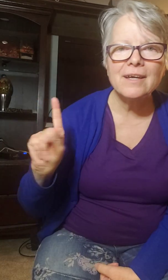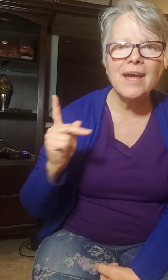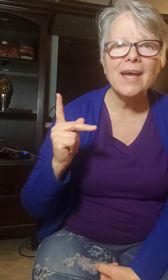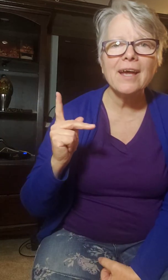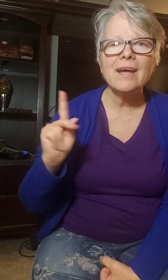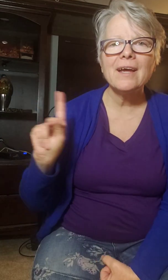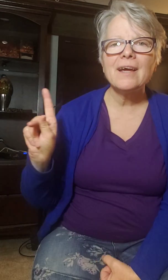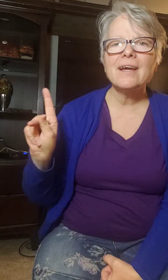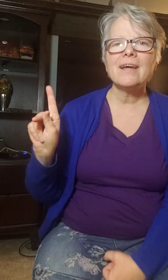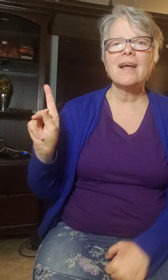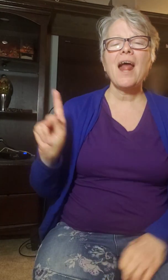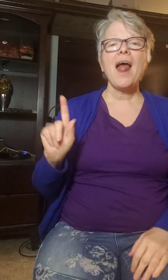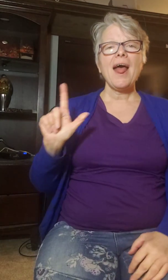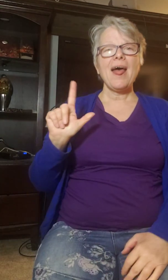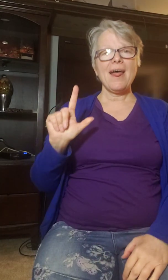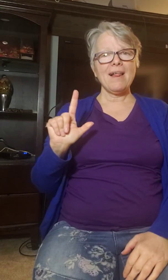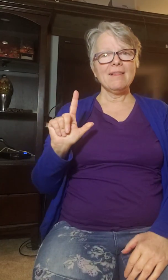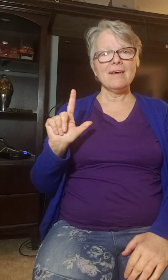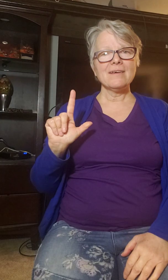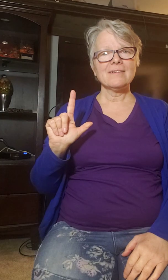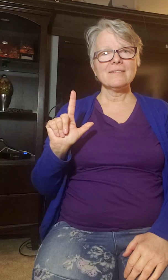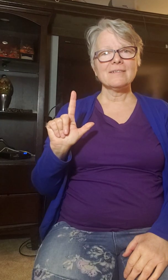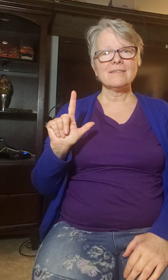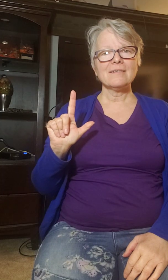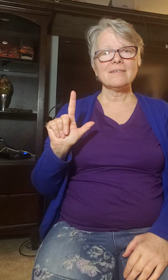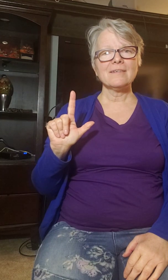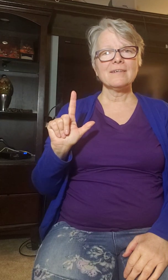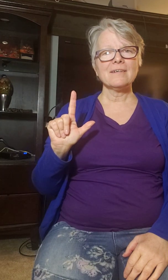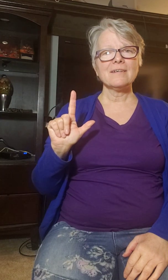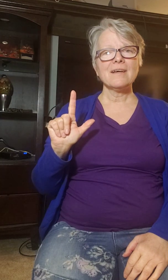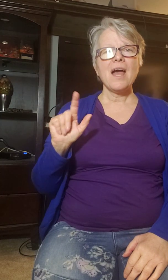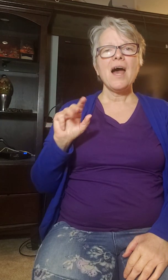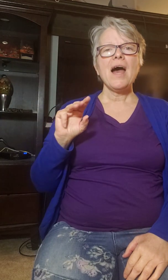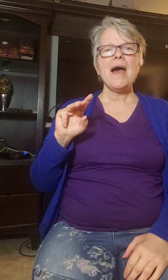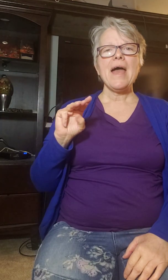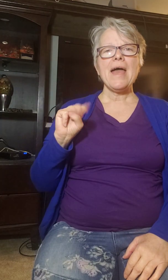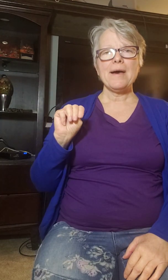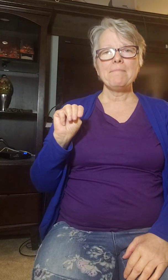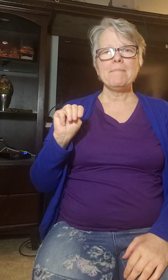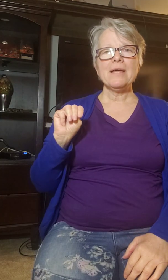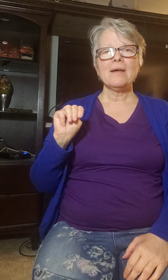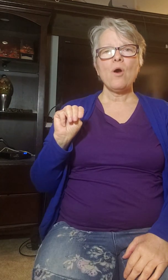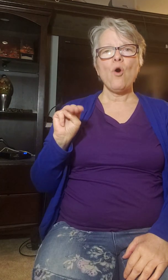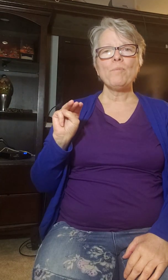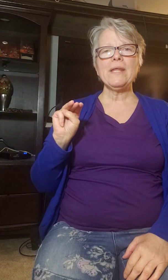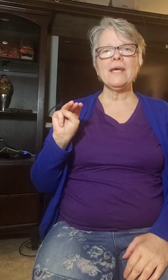K. L. M. M, open M,